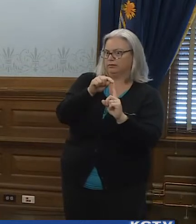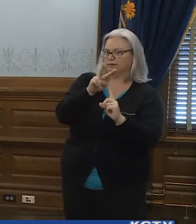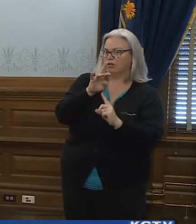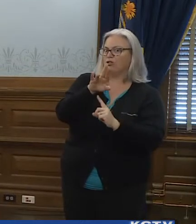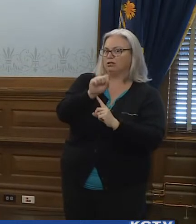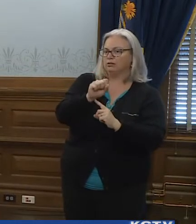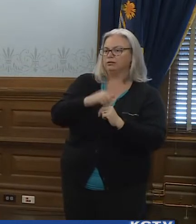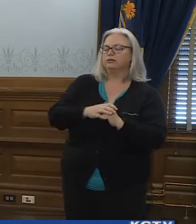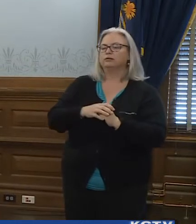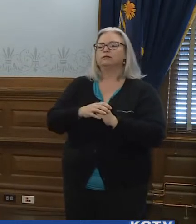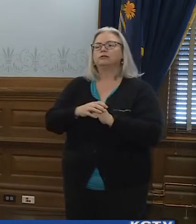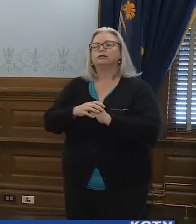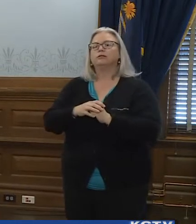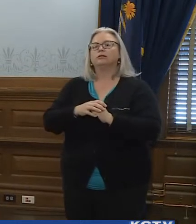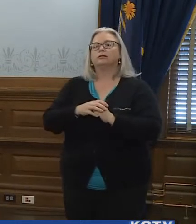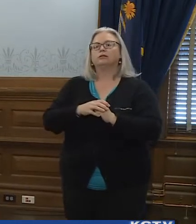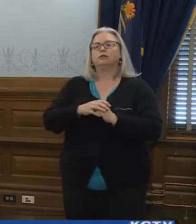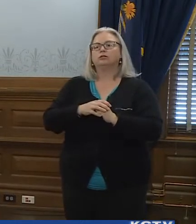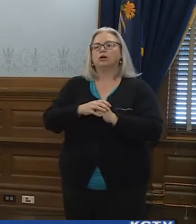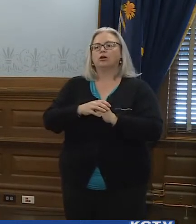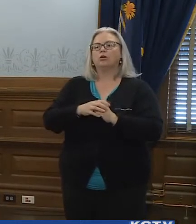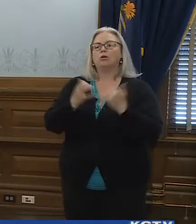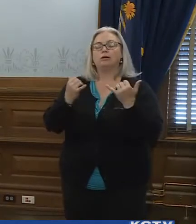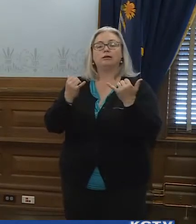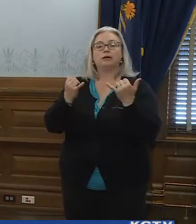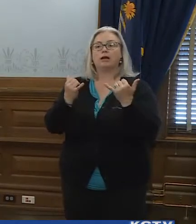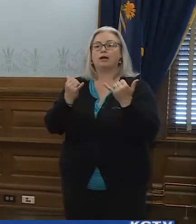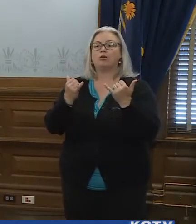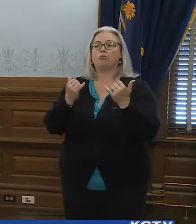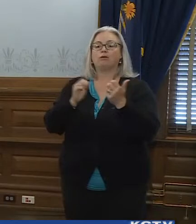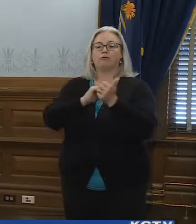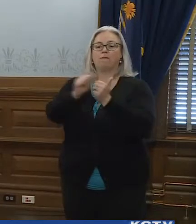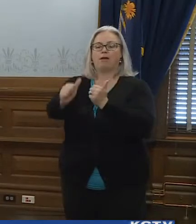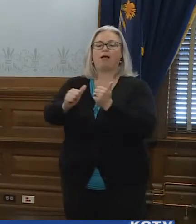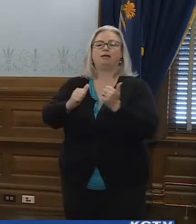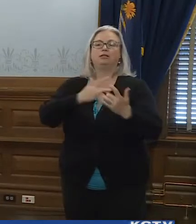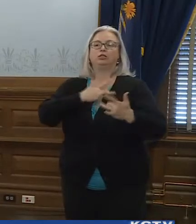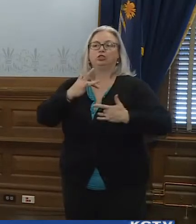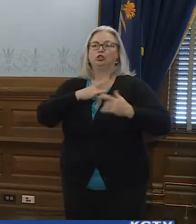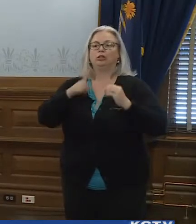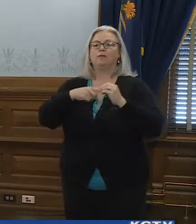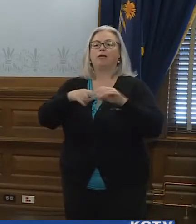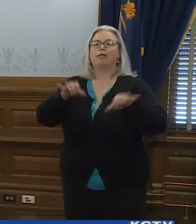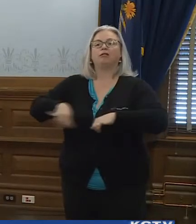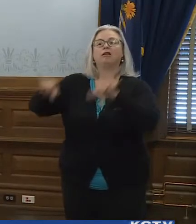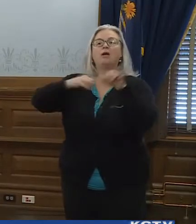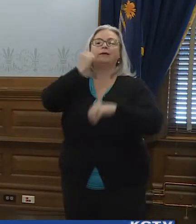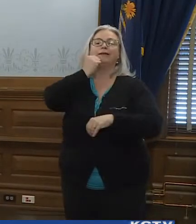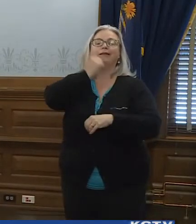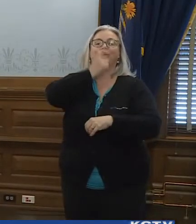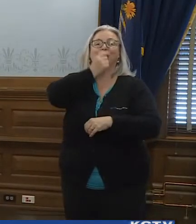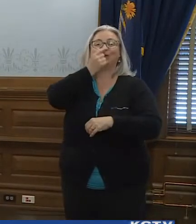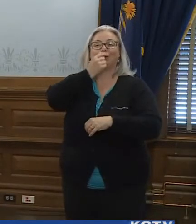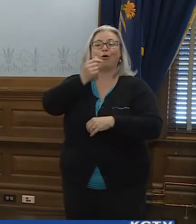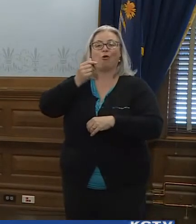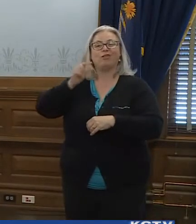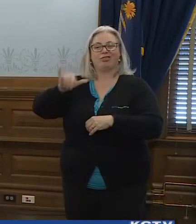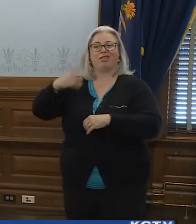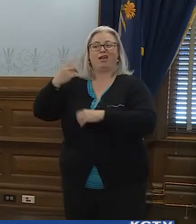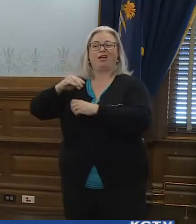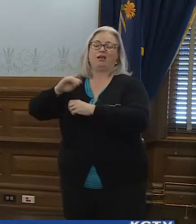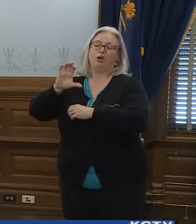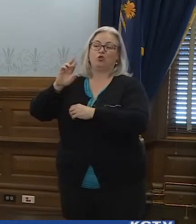virus, we'll say. So we've moved beyond that concern about the common cold virus,